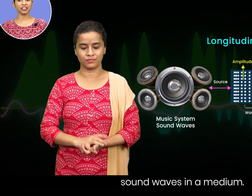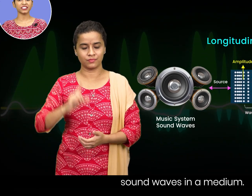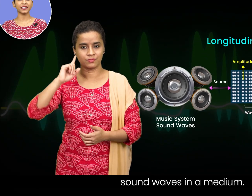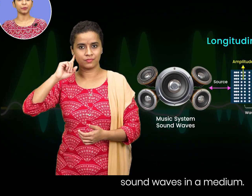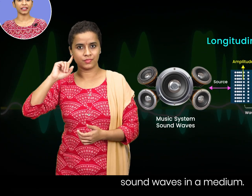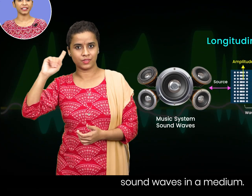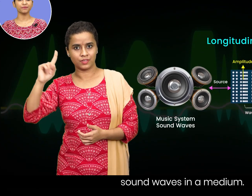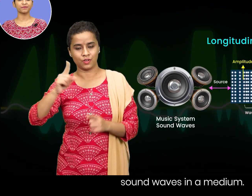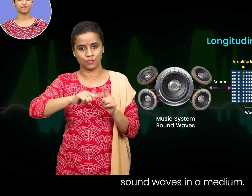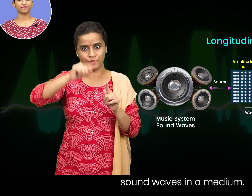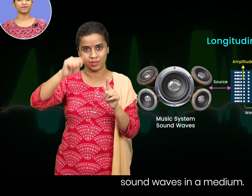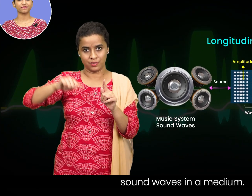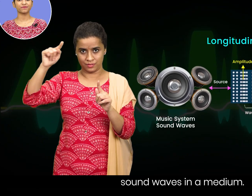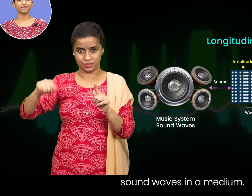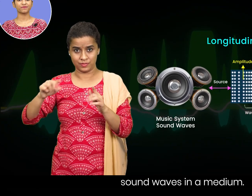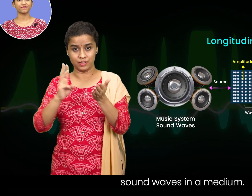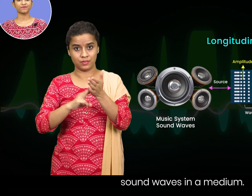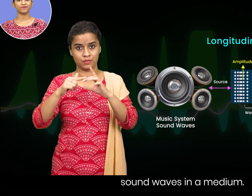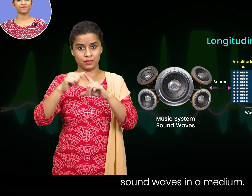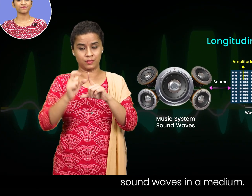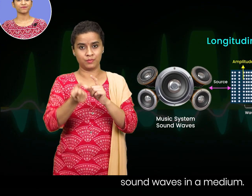sound waves in a medium.